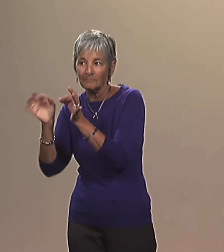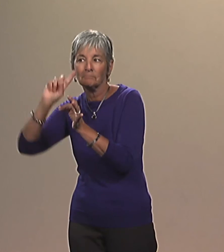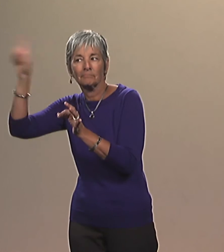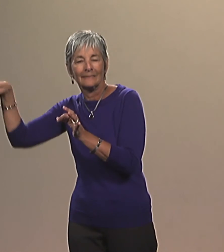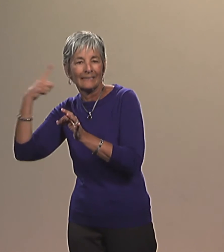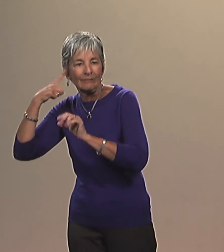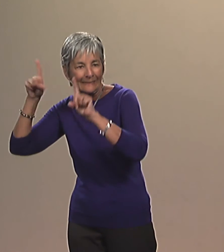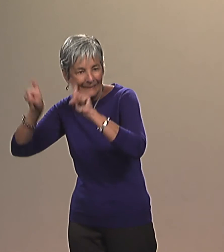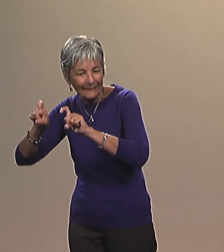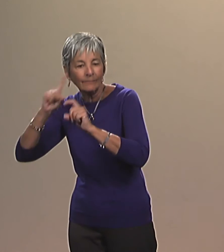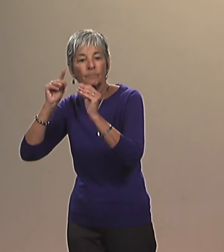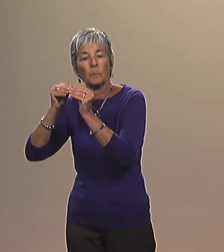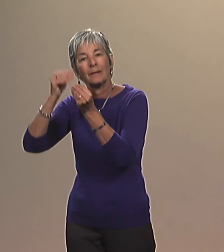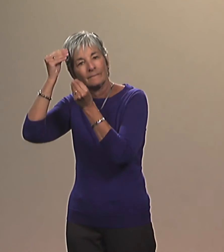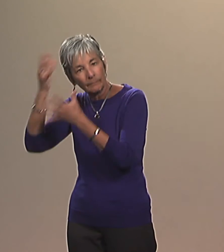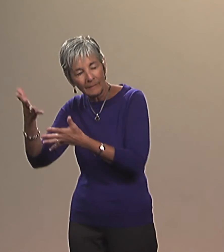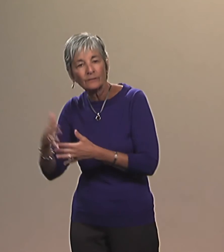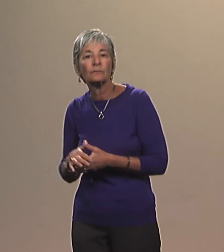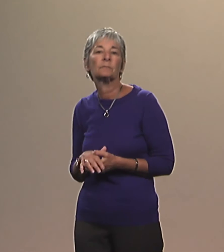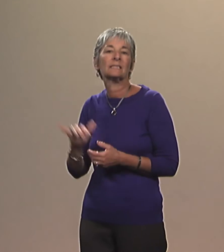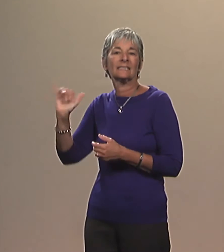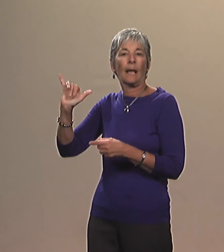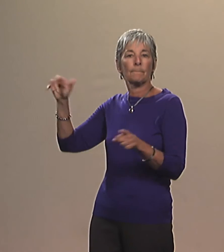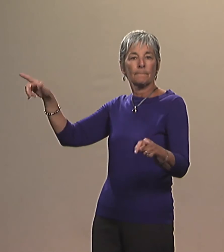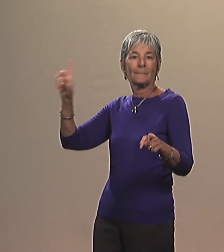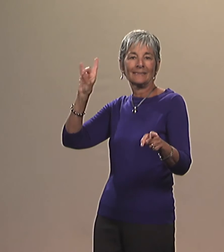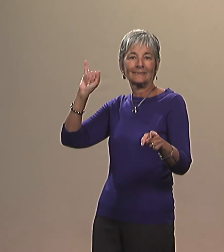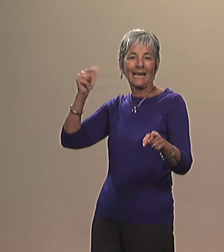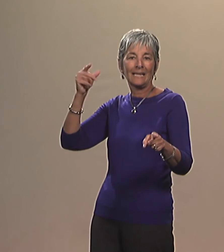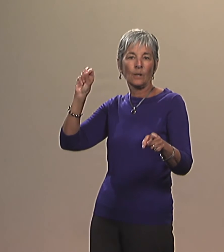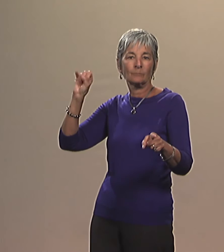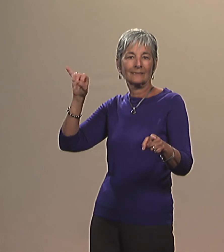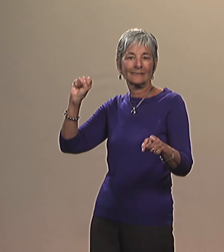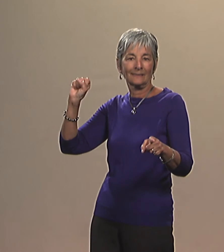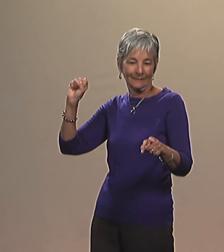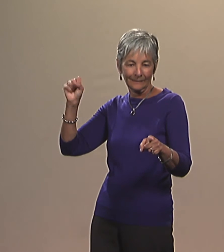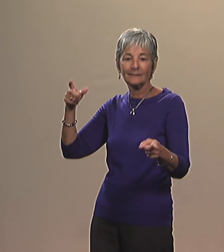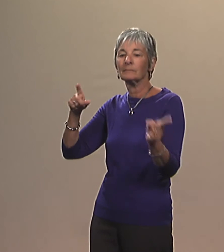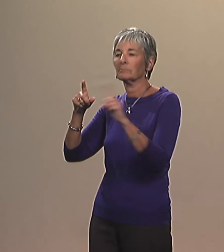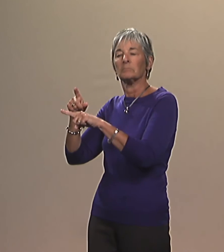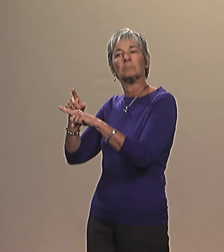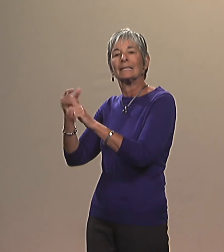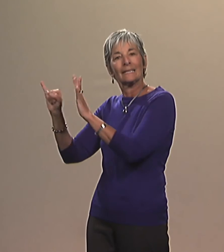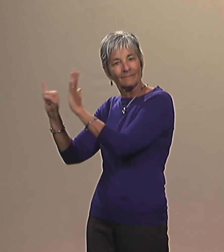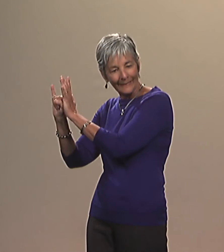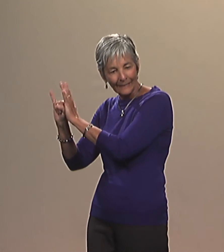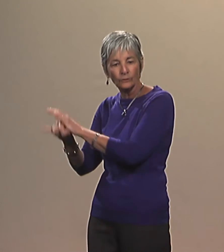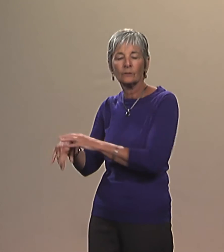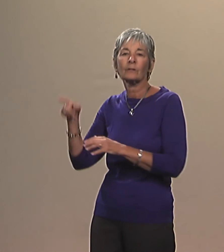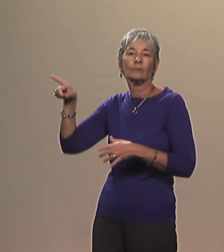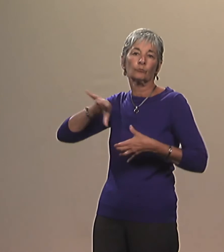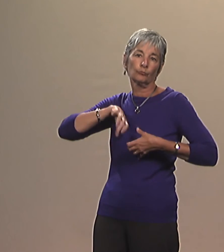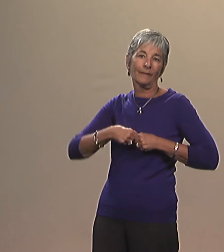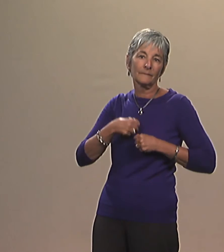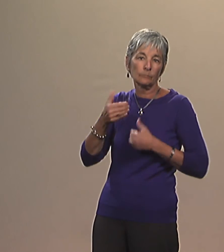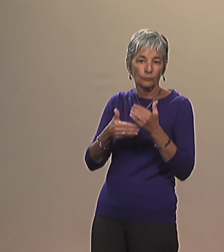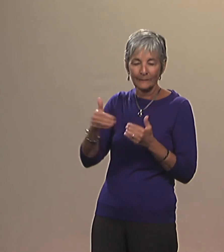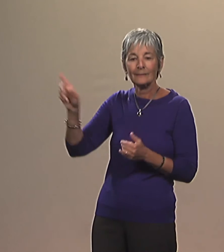Then the parents can go for the hearing test and get more information. The same is true for diagnosed as opposed to identified, and changing the phrase grieving process